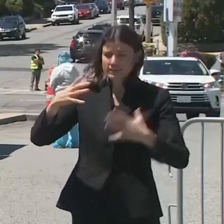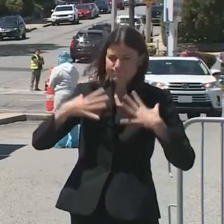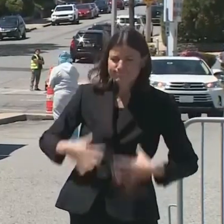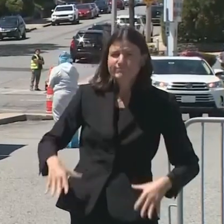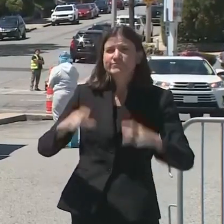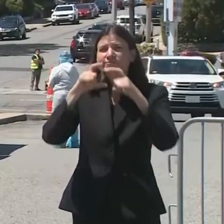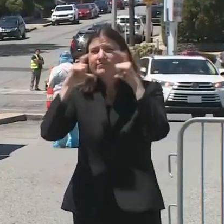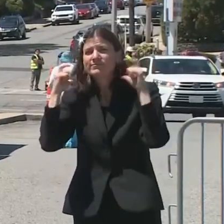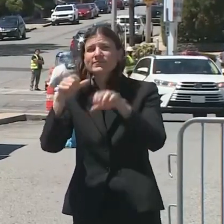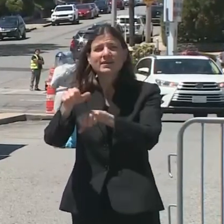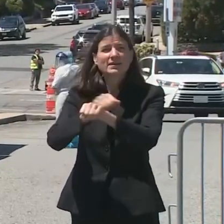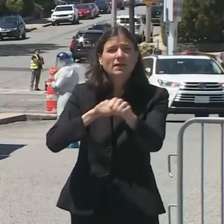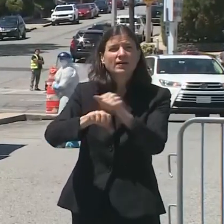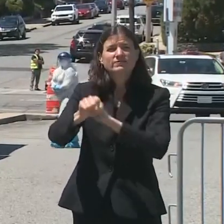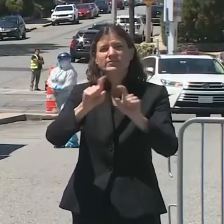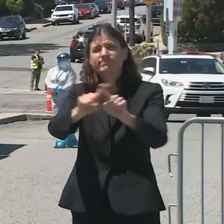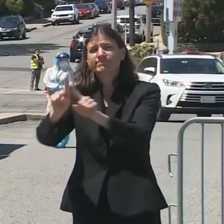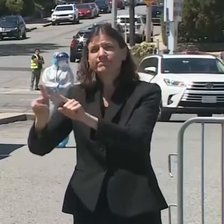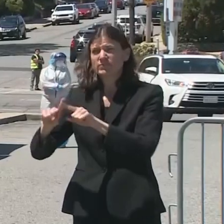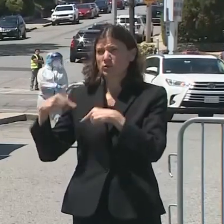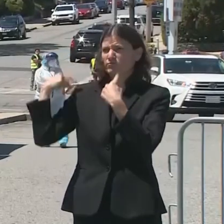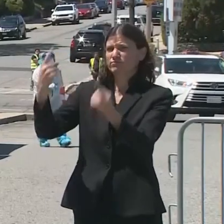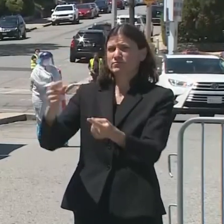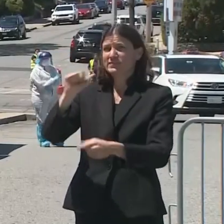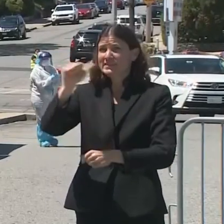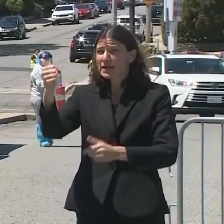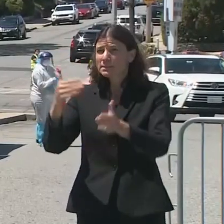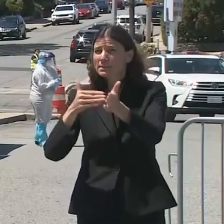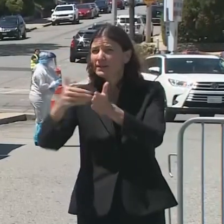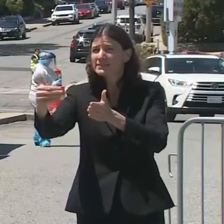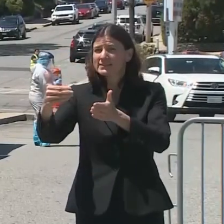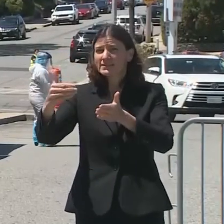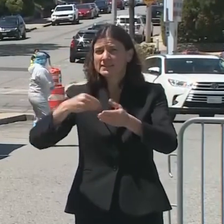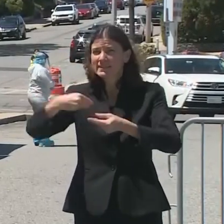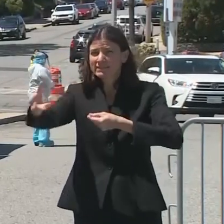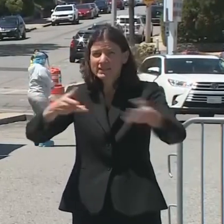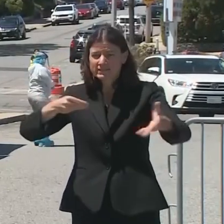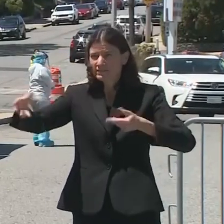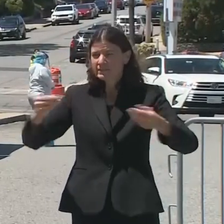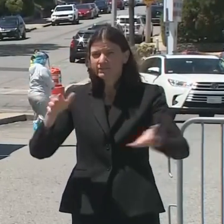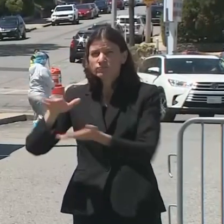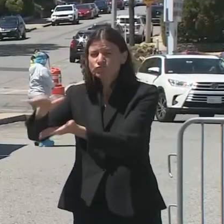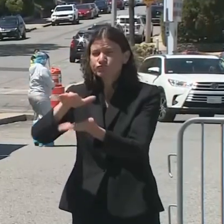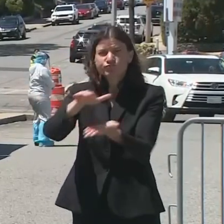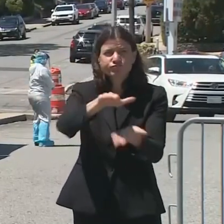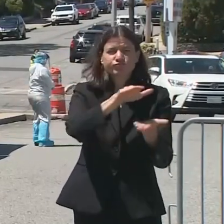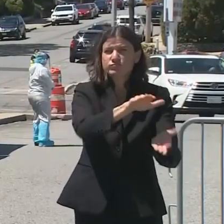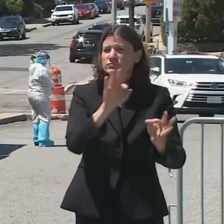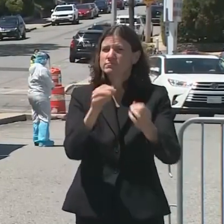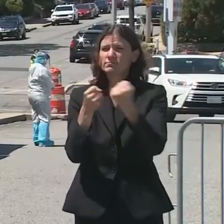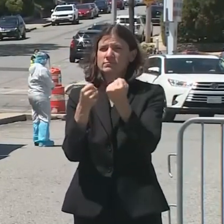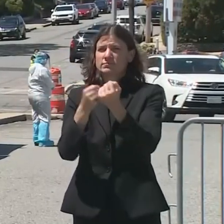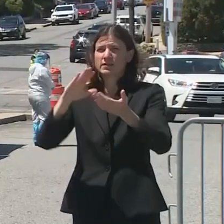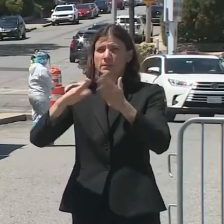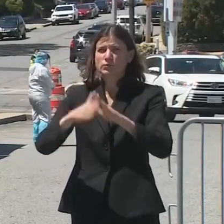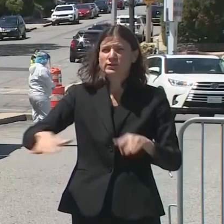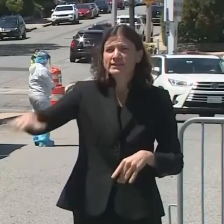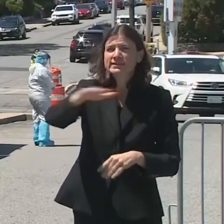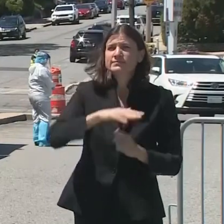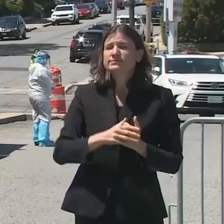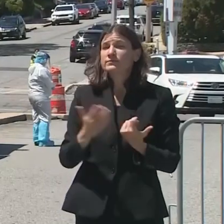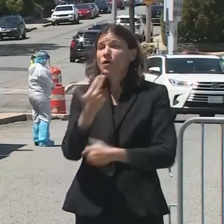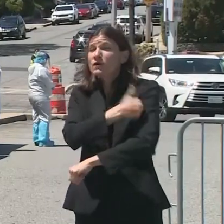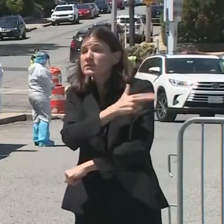gloves, gowns, ventilators, to first responders, hospitals, and other frontline workers to support them in their battle against